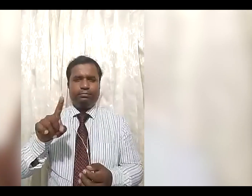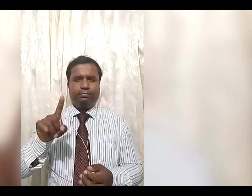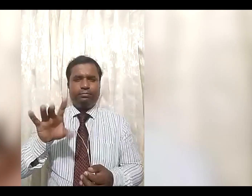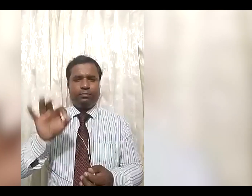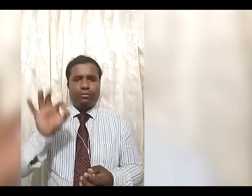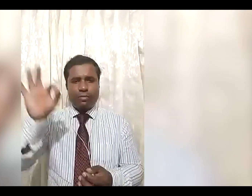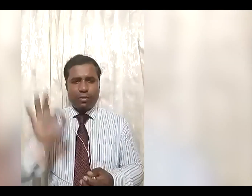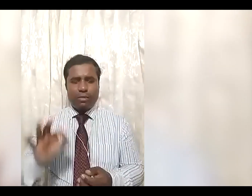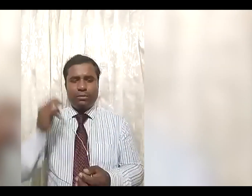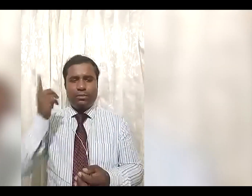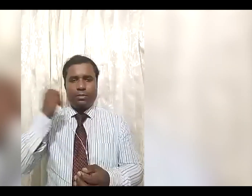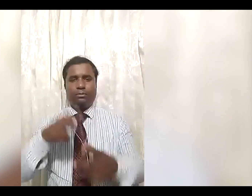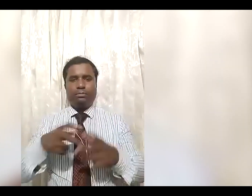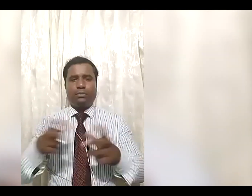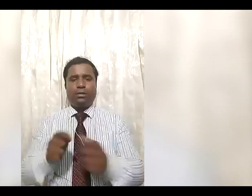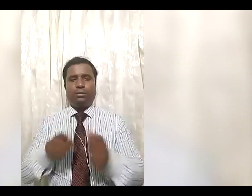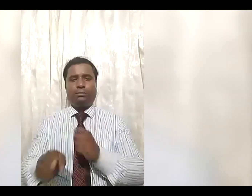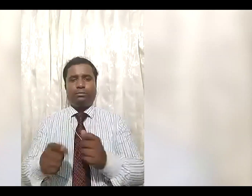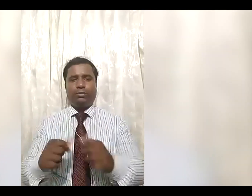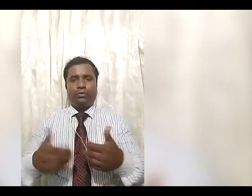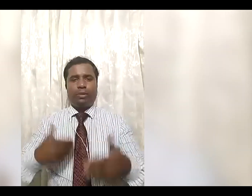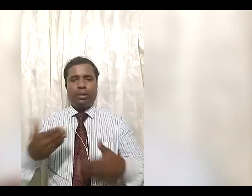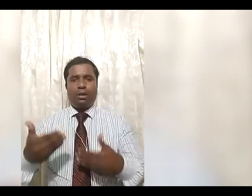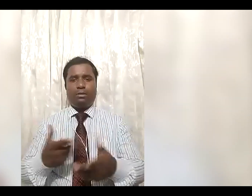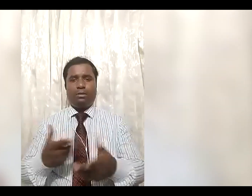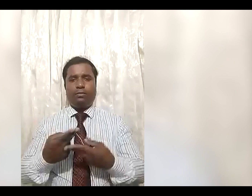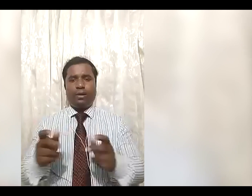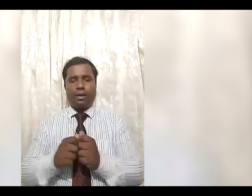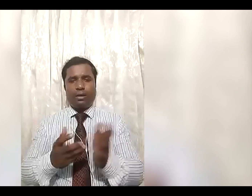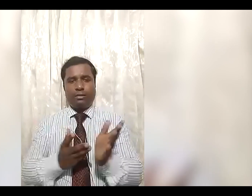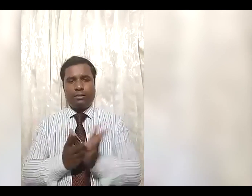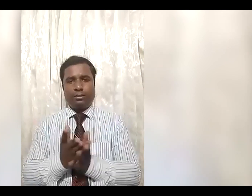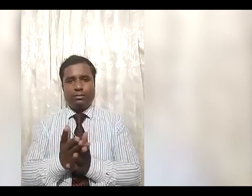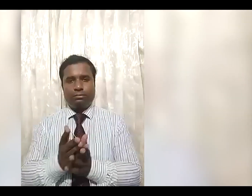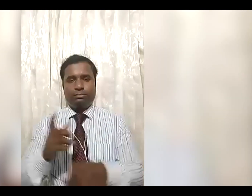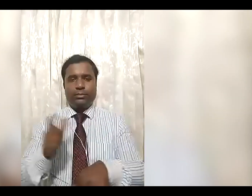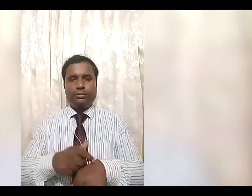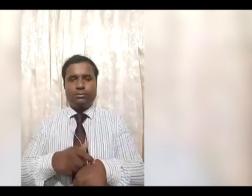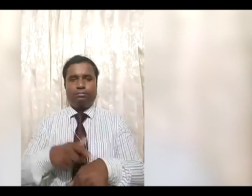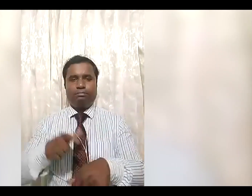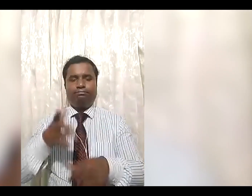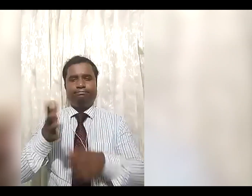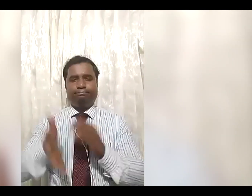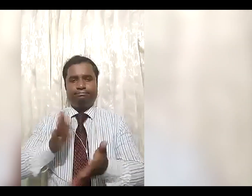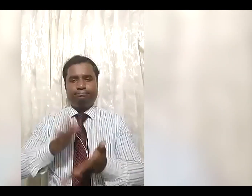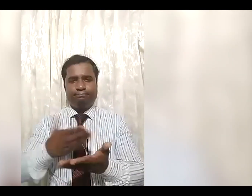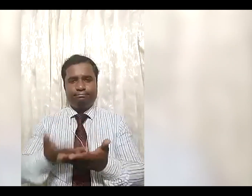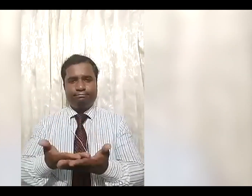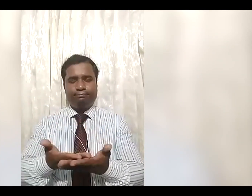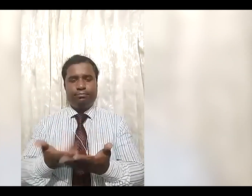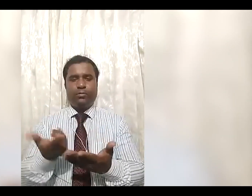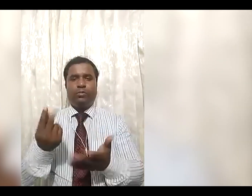being targeted, that's a lot of voters that if you were to just have a sign language interpreter or put your information in an accessible